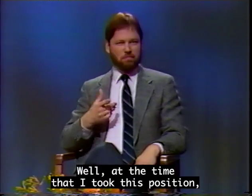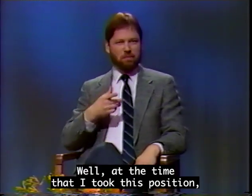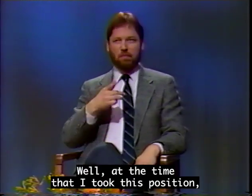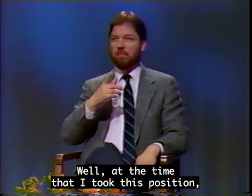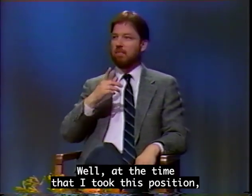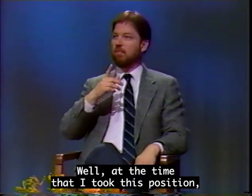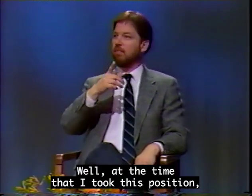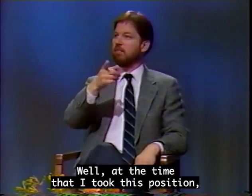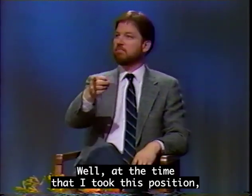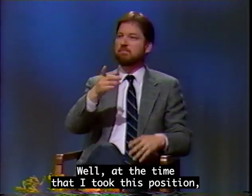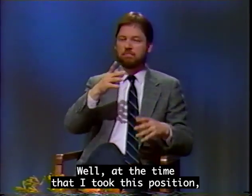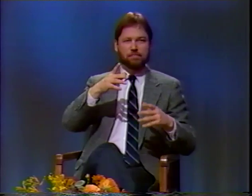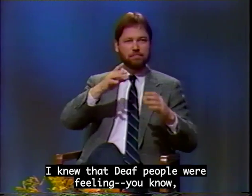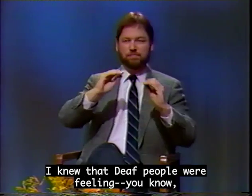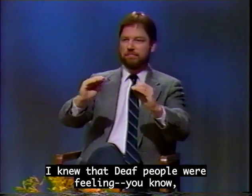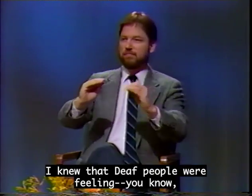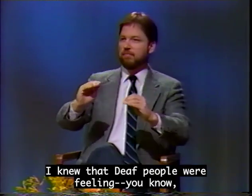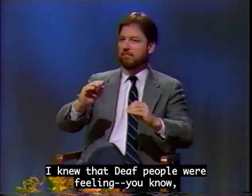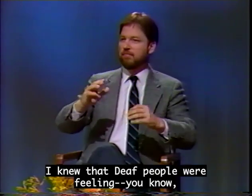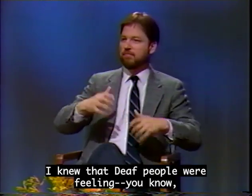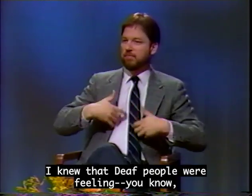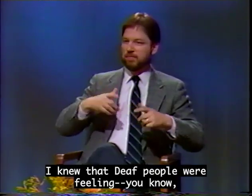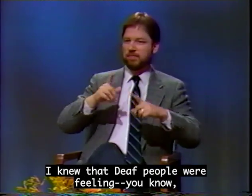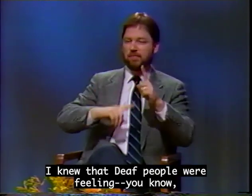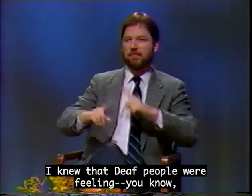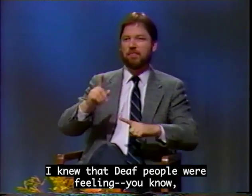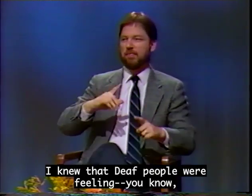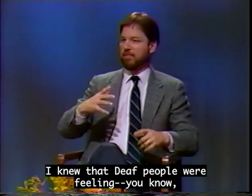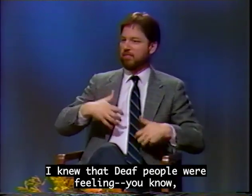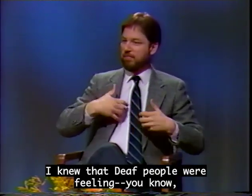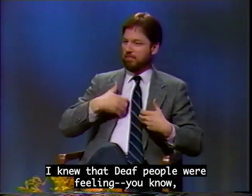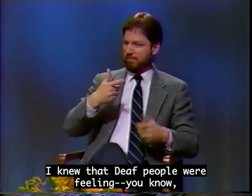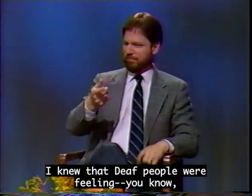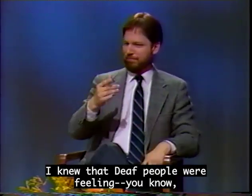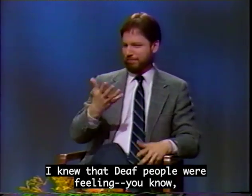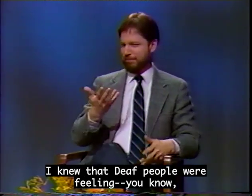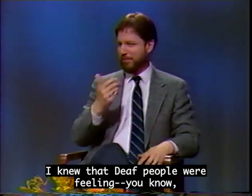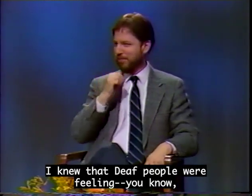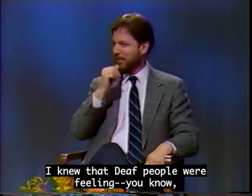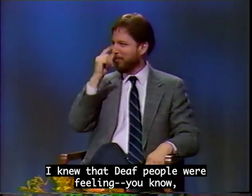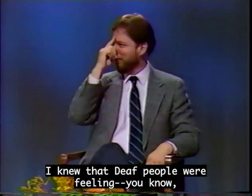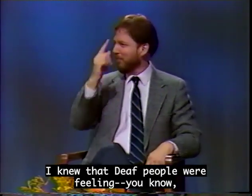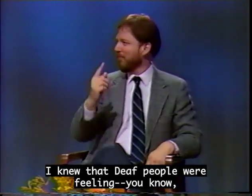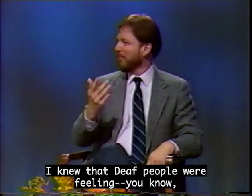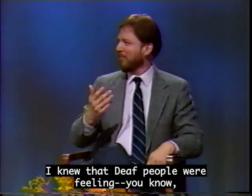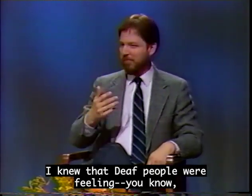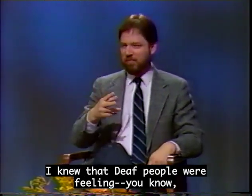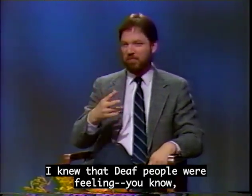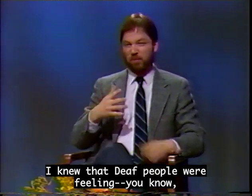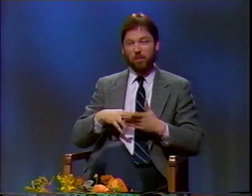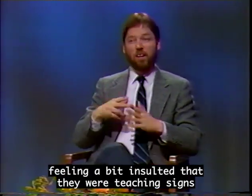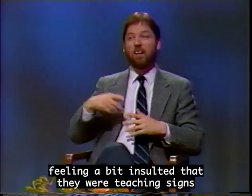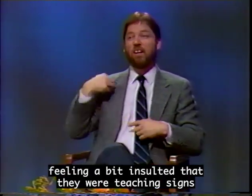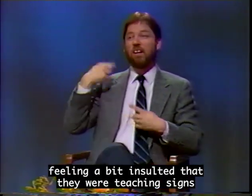I took this position, I knew that deaf people were feeling that, feeling a